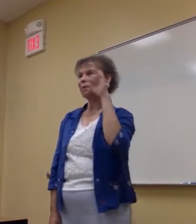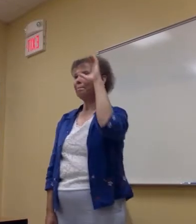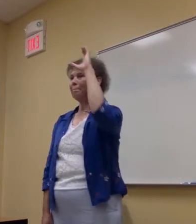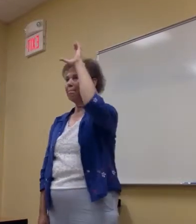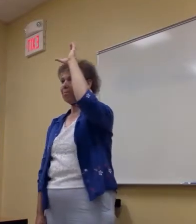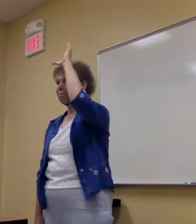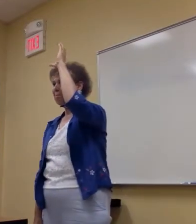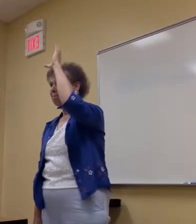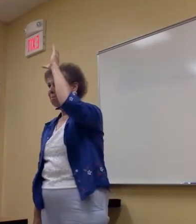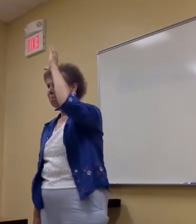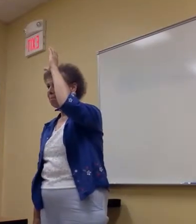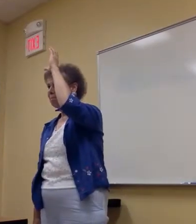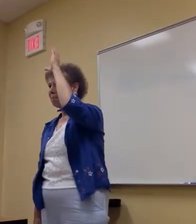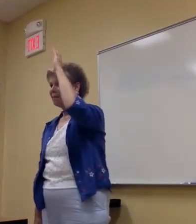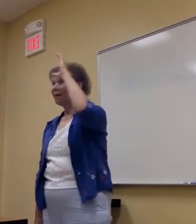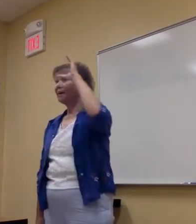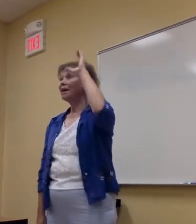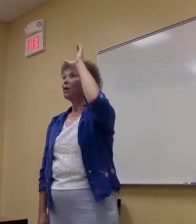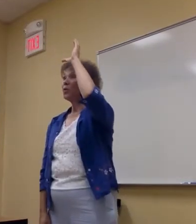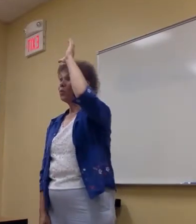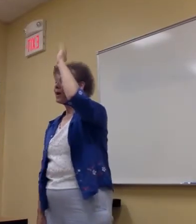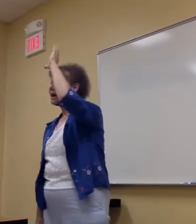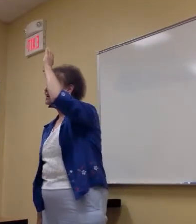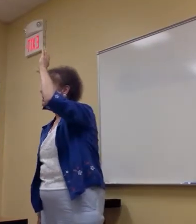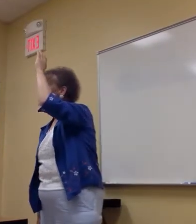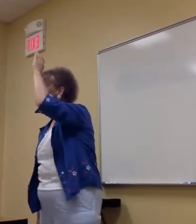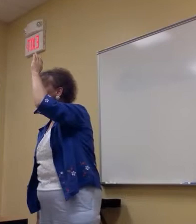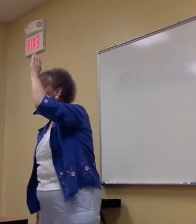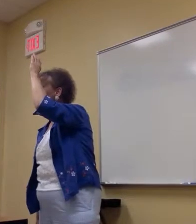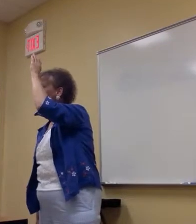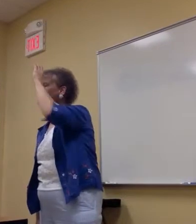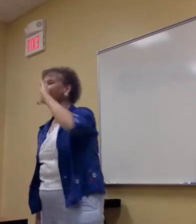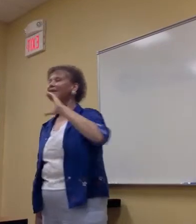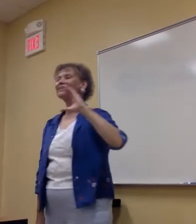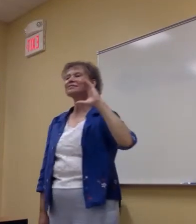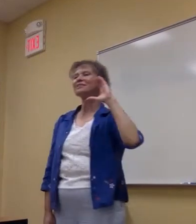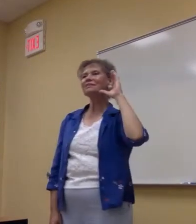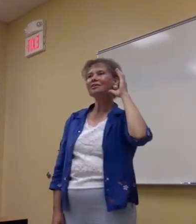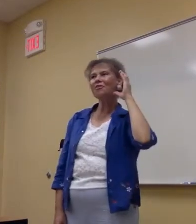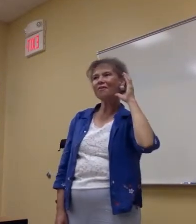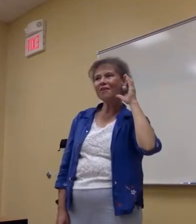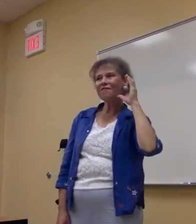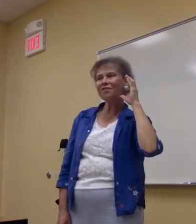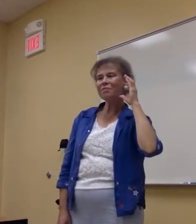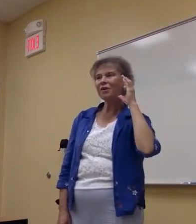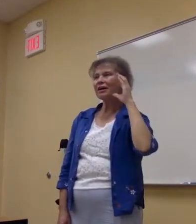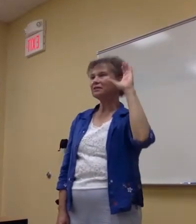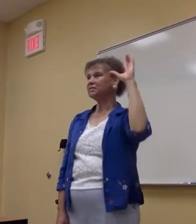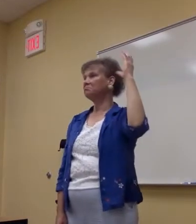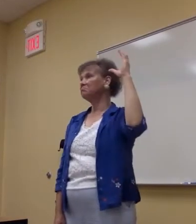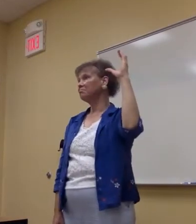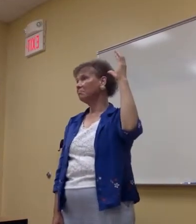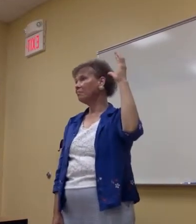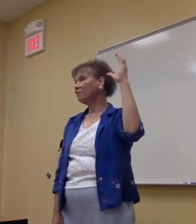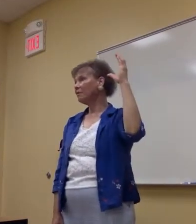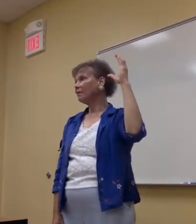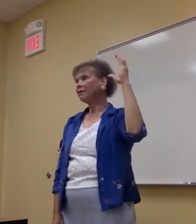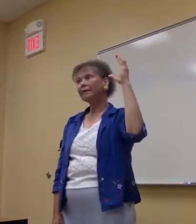Cousin. What kind of cousin? Male cousin. Female cousin. Cousin. All right, just